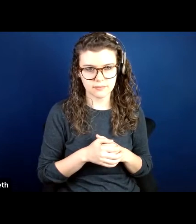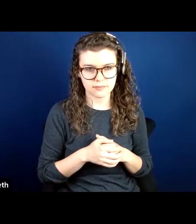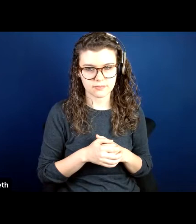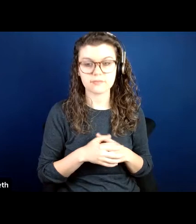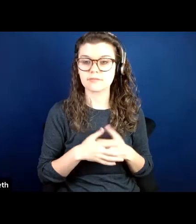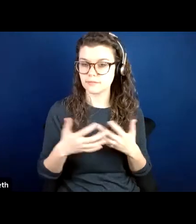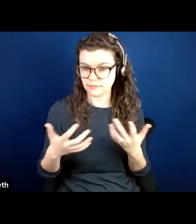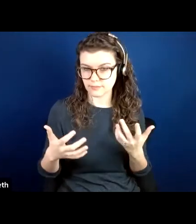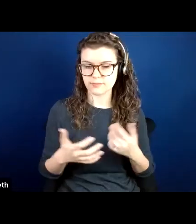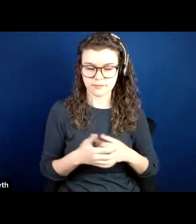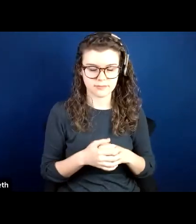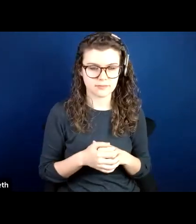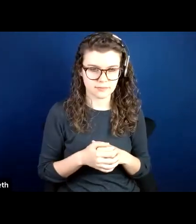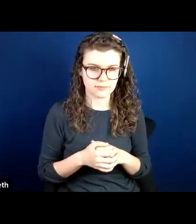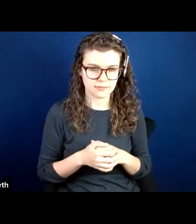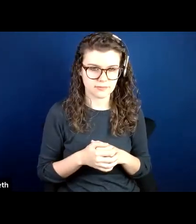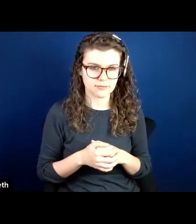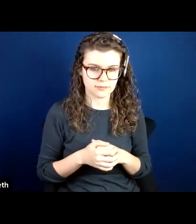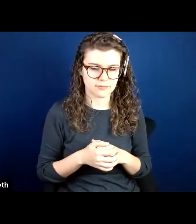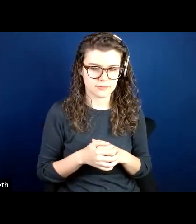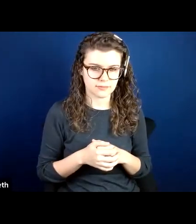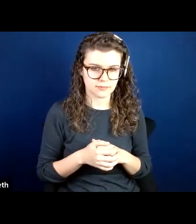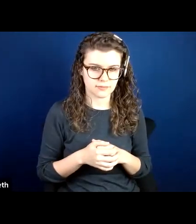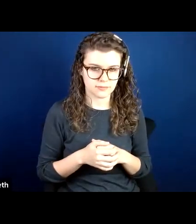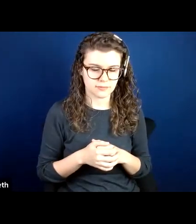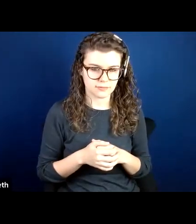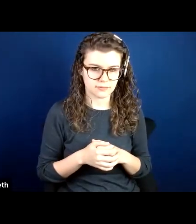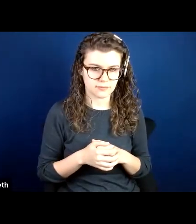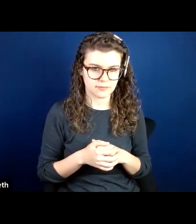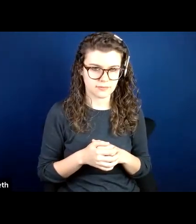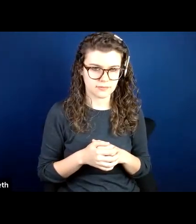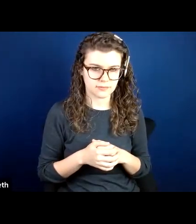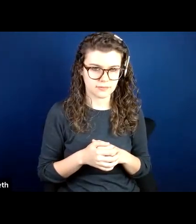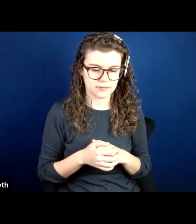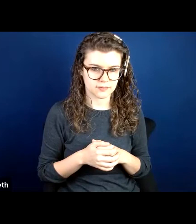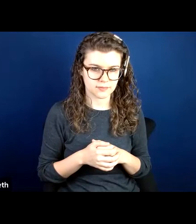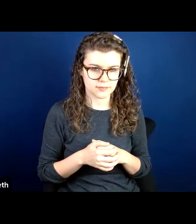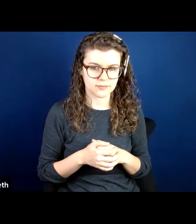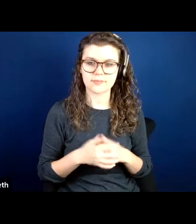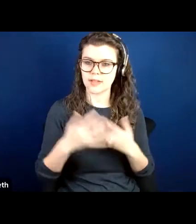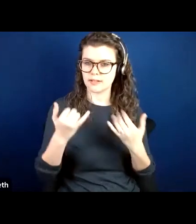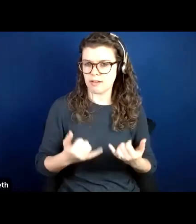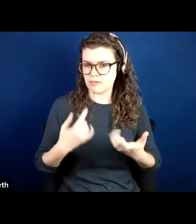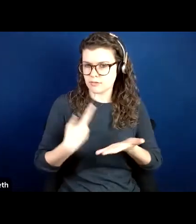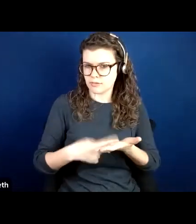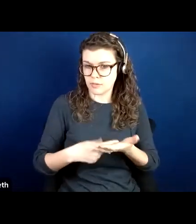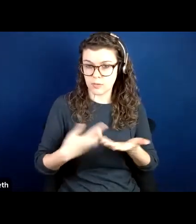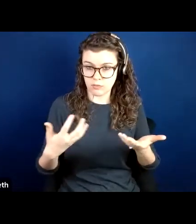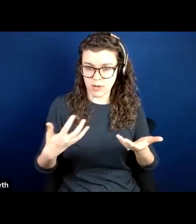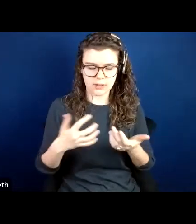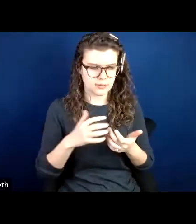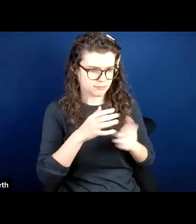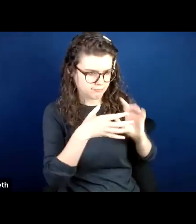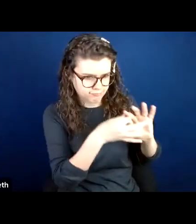So now we're going to talk a little bit about the intentional process of building relationships in order